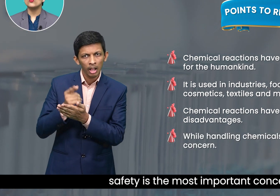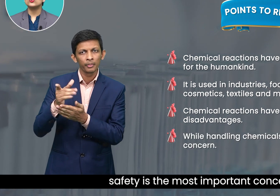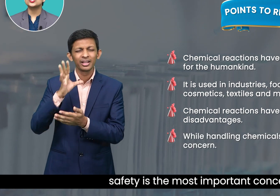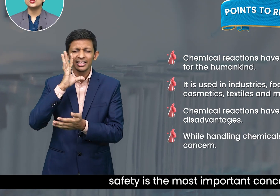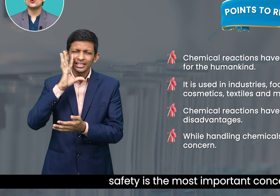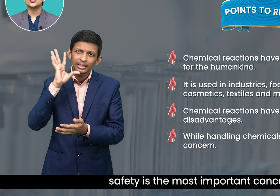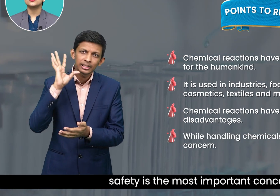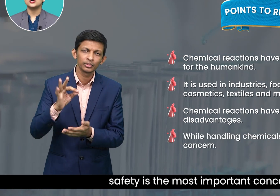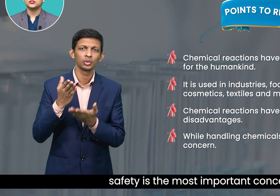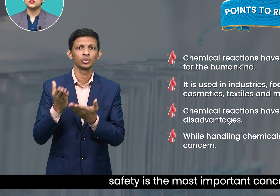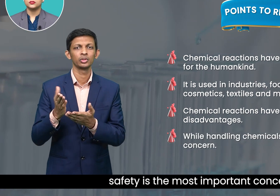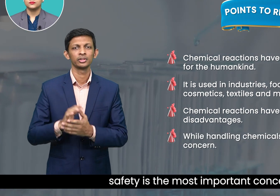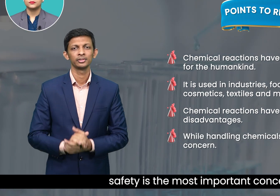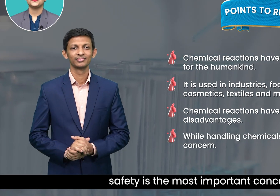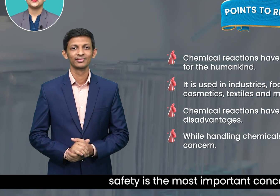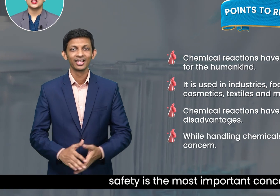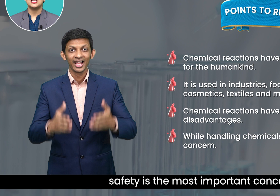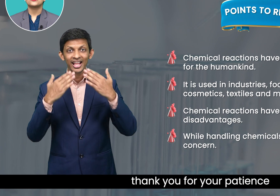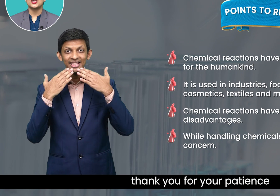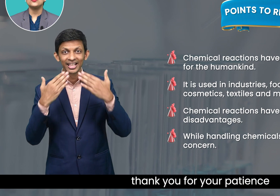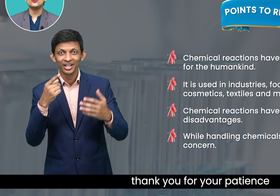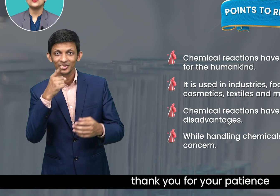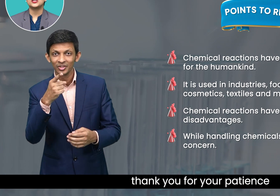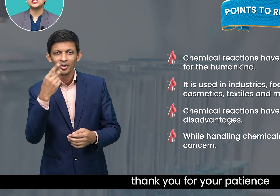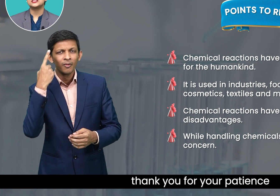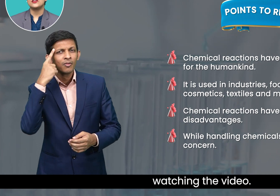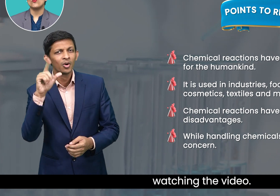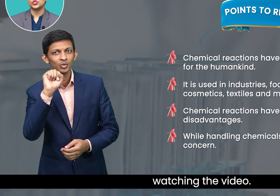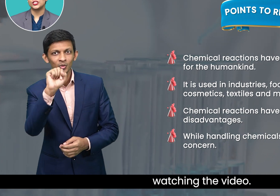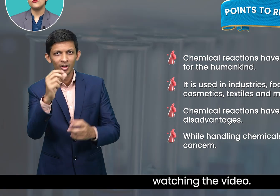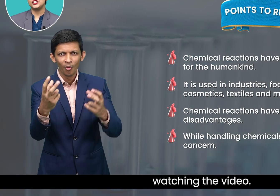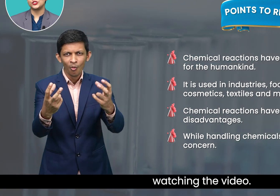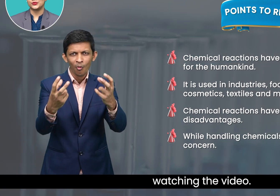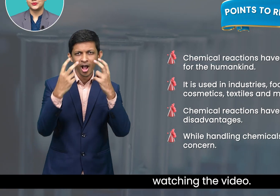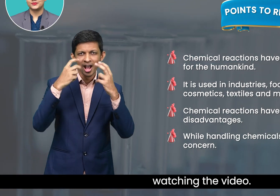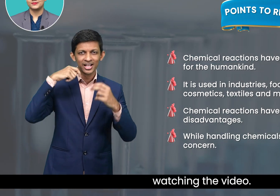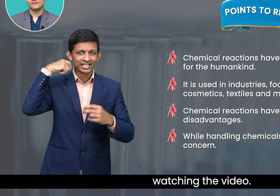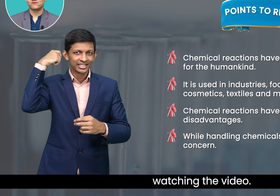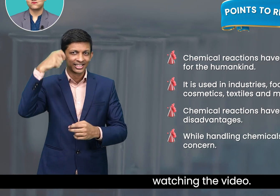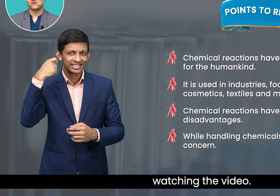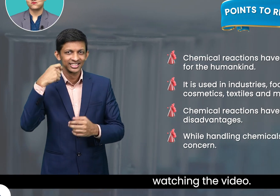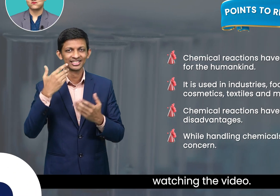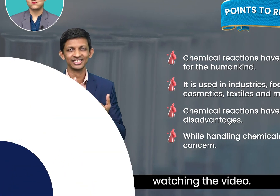is the most important concern. Thank you for your patiently watching the video.